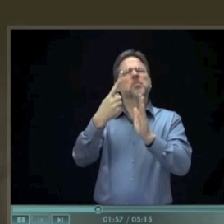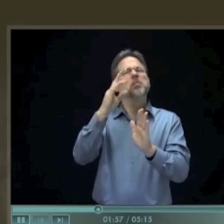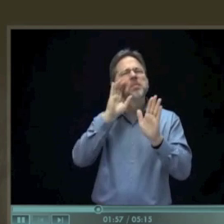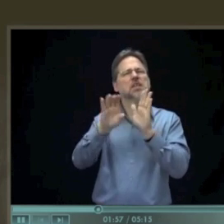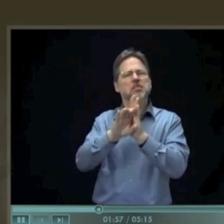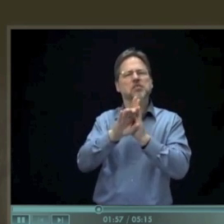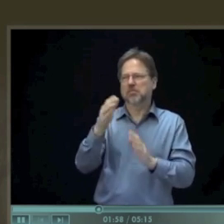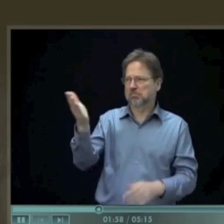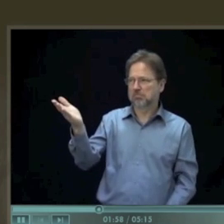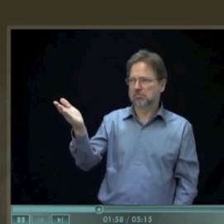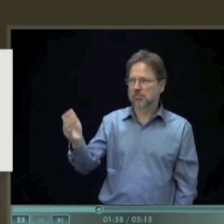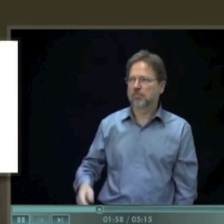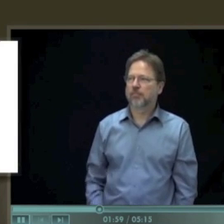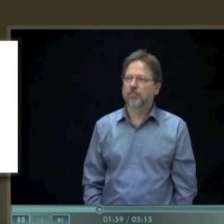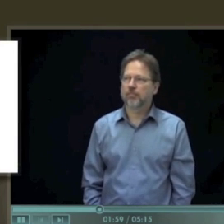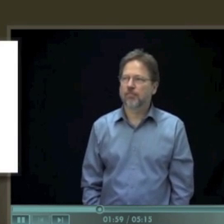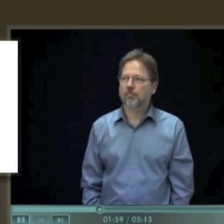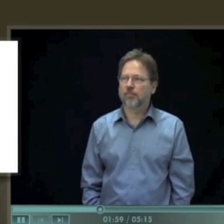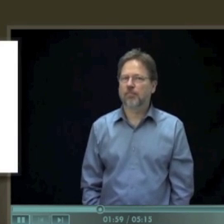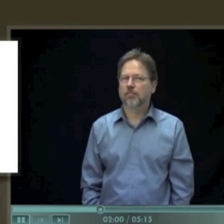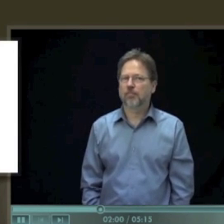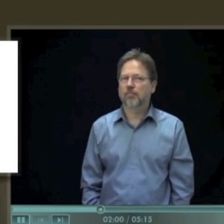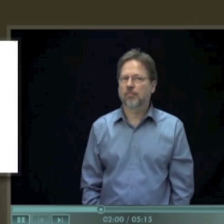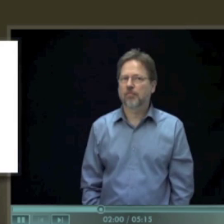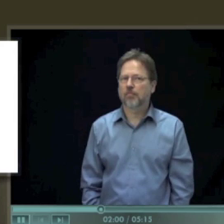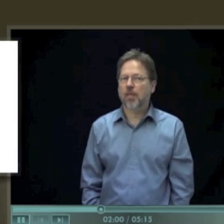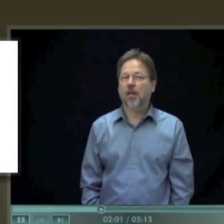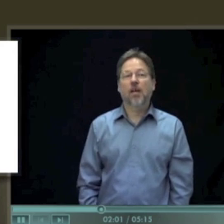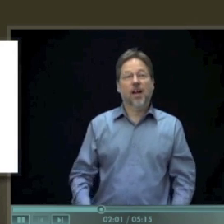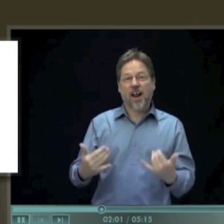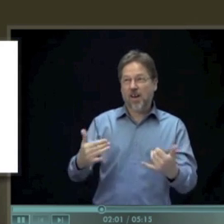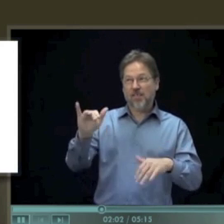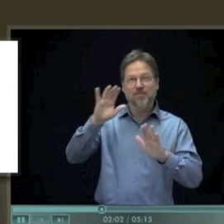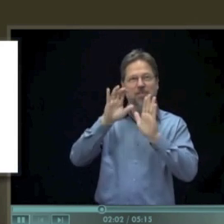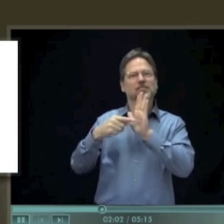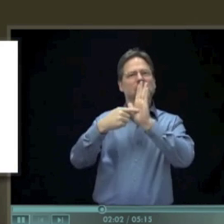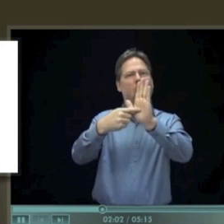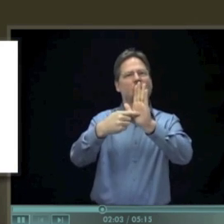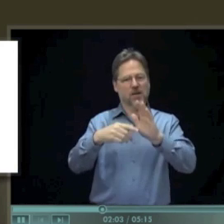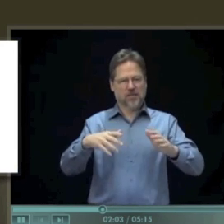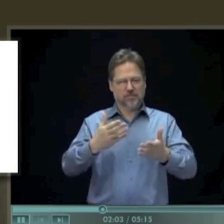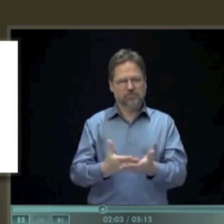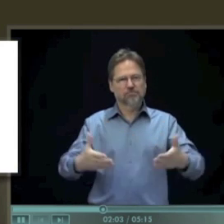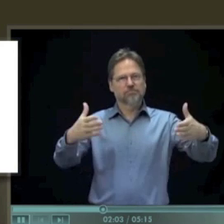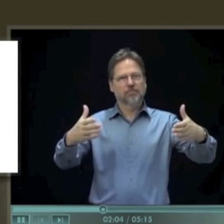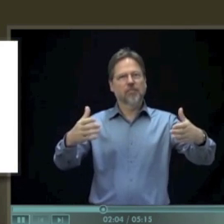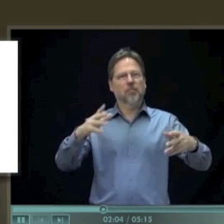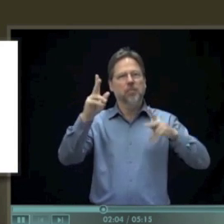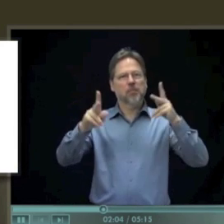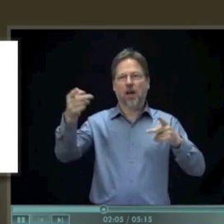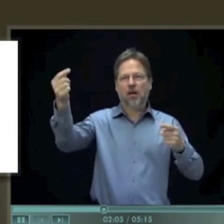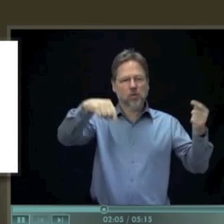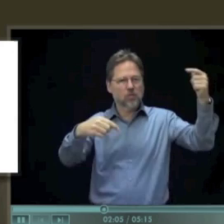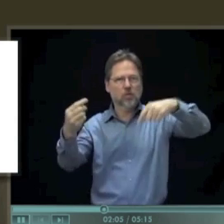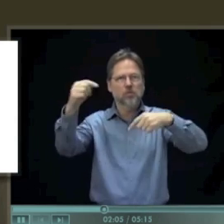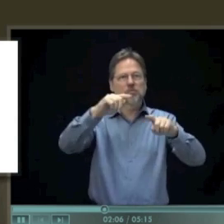There were a lot of publications and books of it at that time. Here's a picture. There's a big bowl saying citizenship with lots